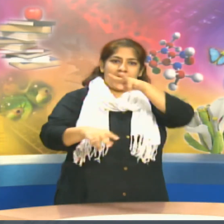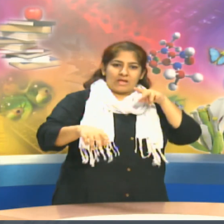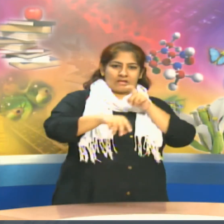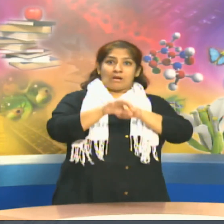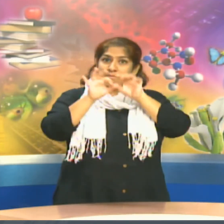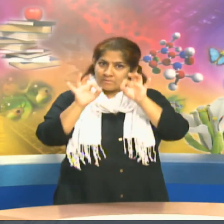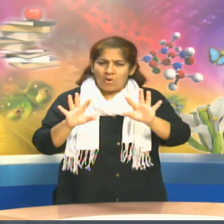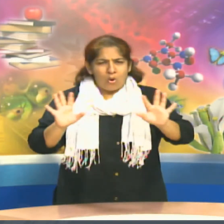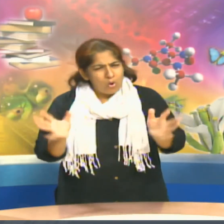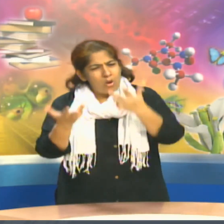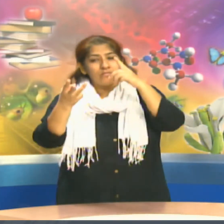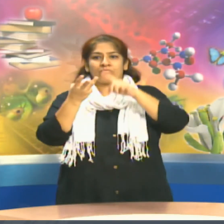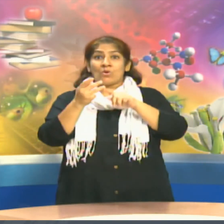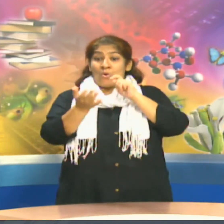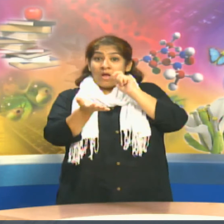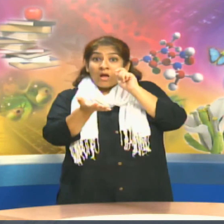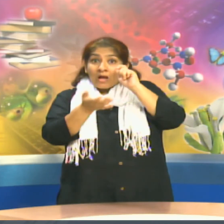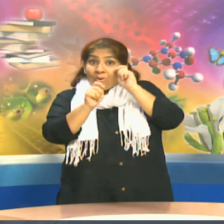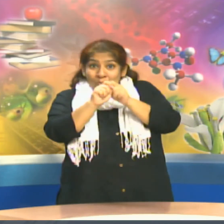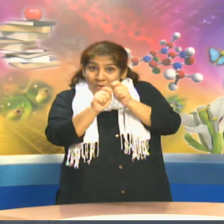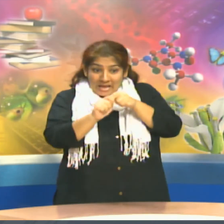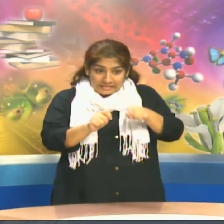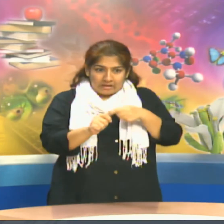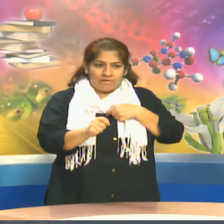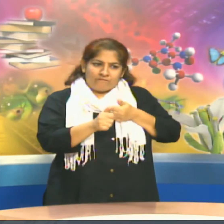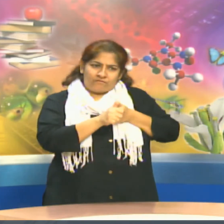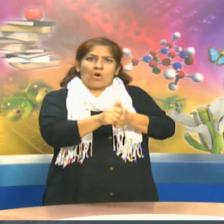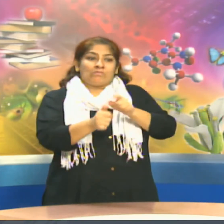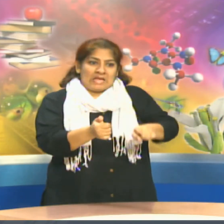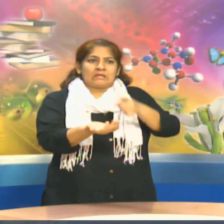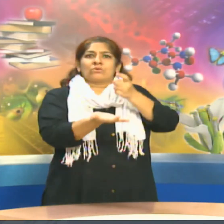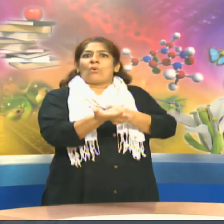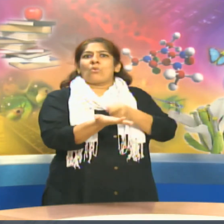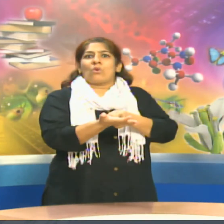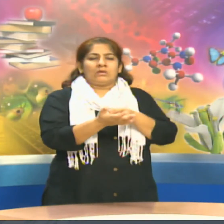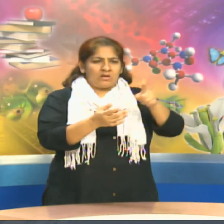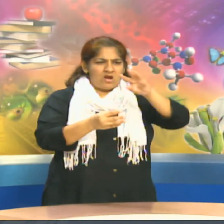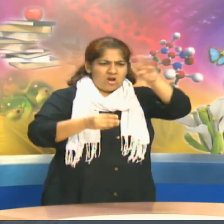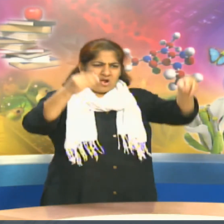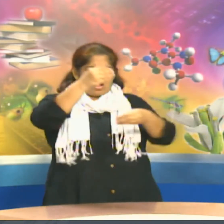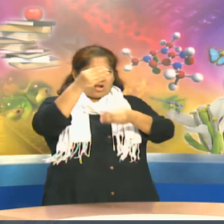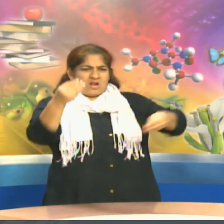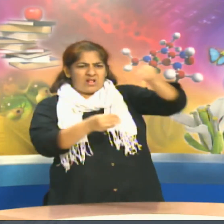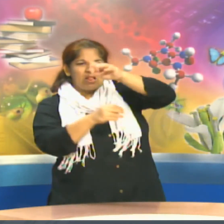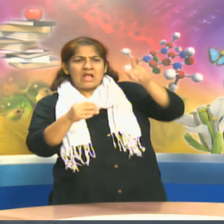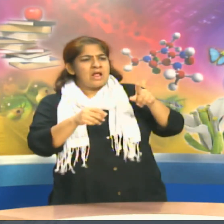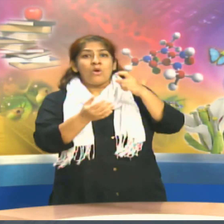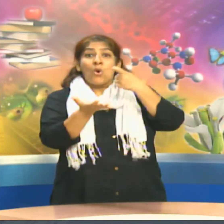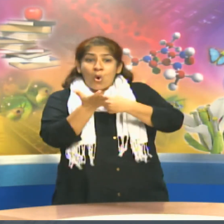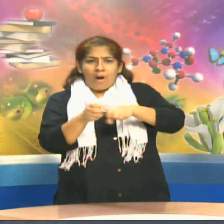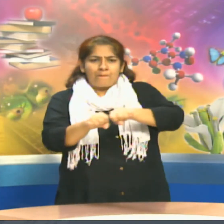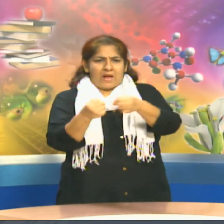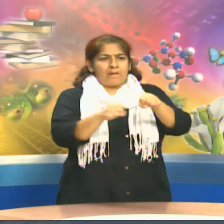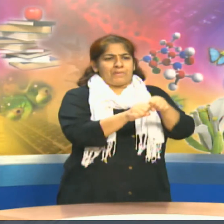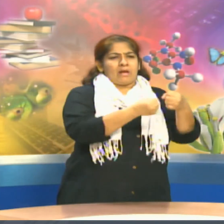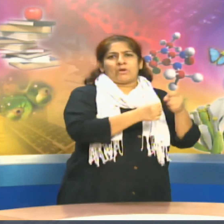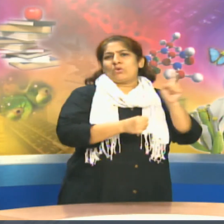the time of departure, time of incoming. So, there is rule of everything.